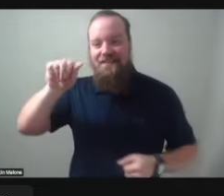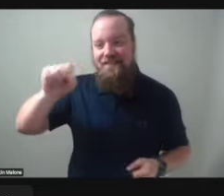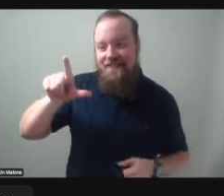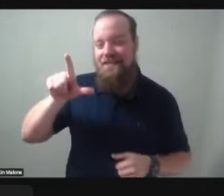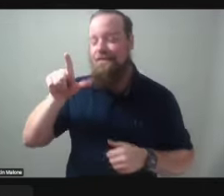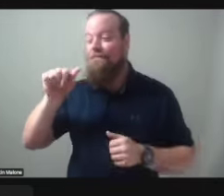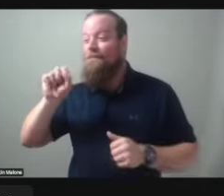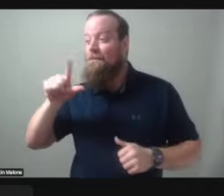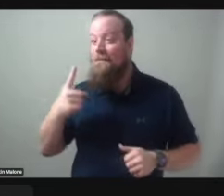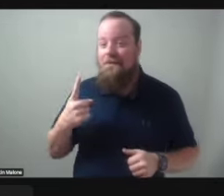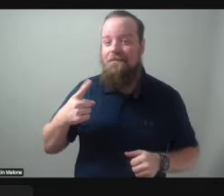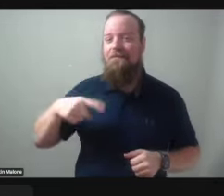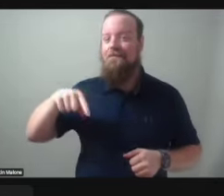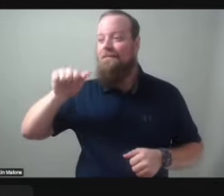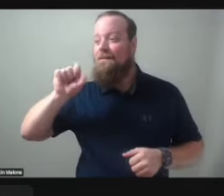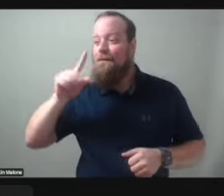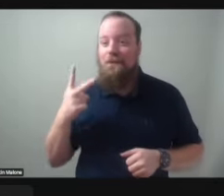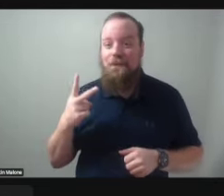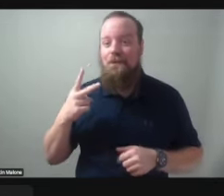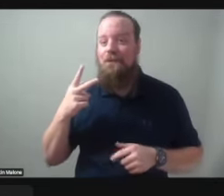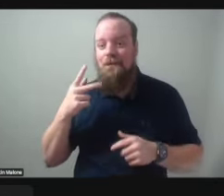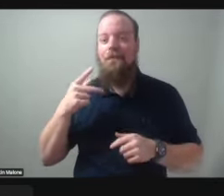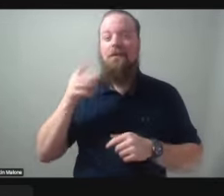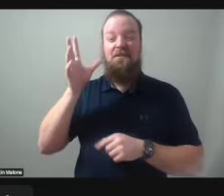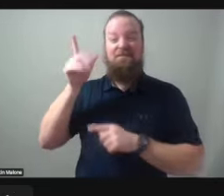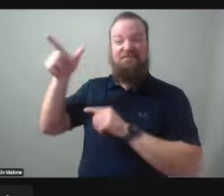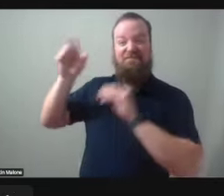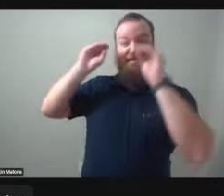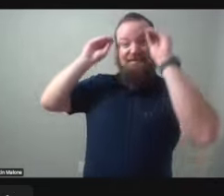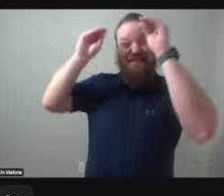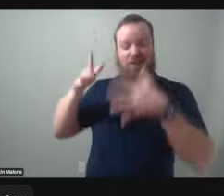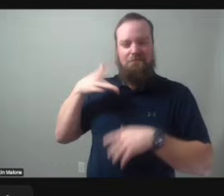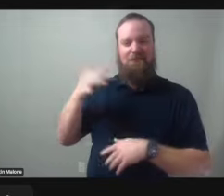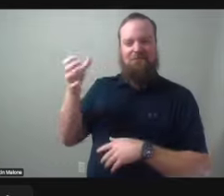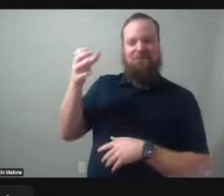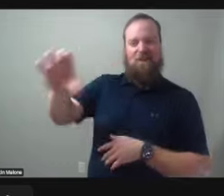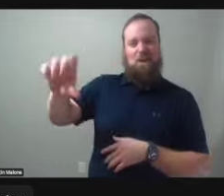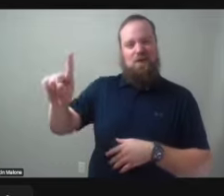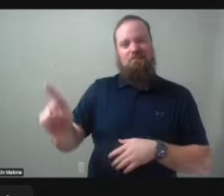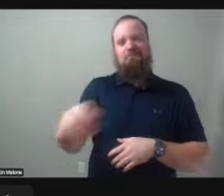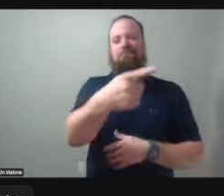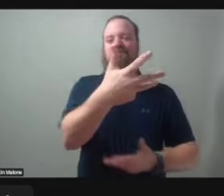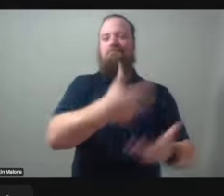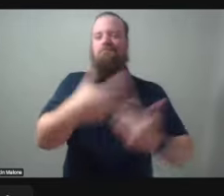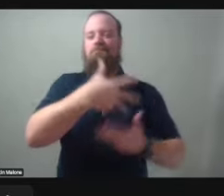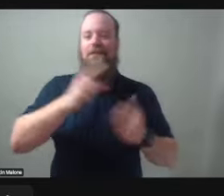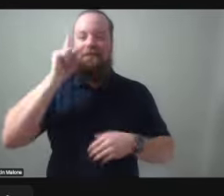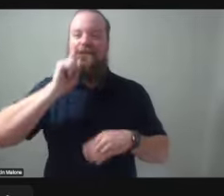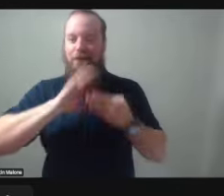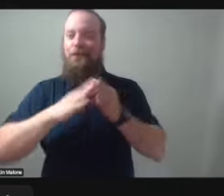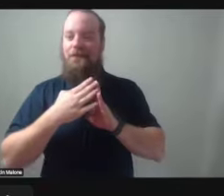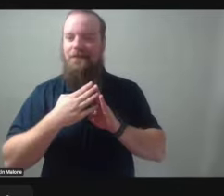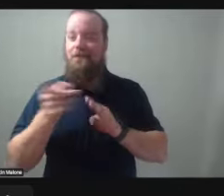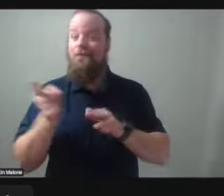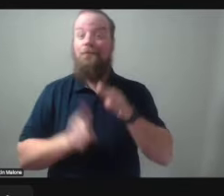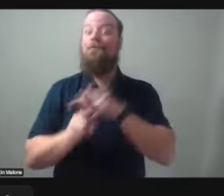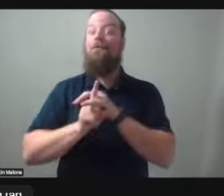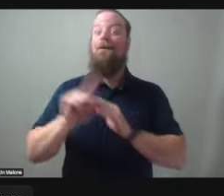What happens though is that a lot of students will infiltrate the coffee chat. Their teachers